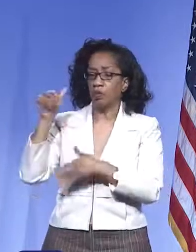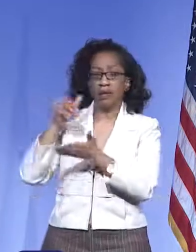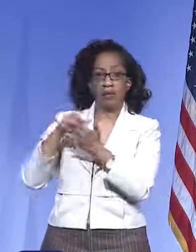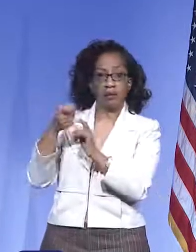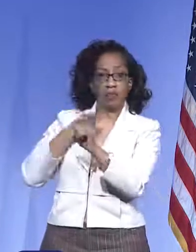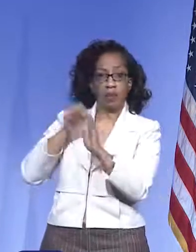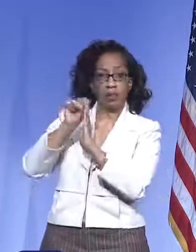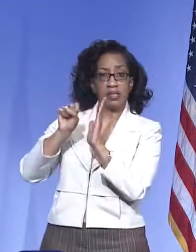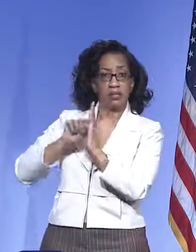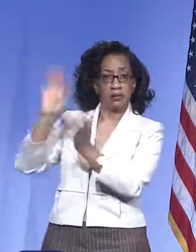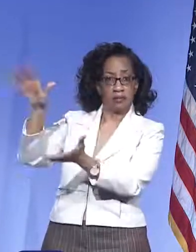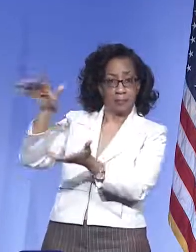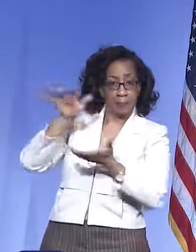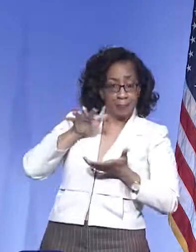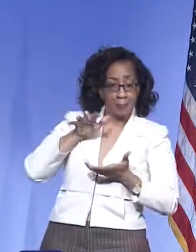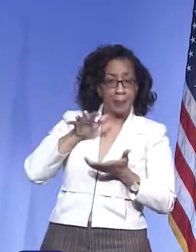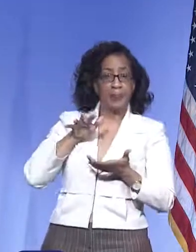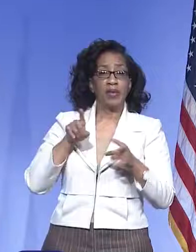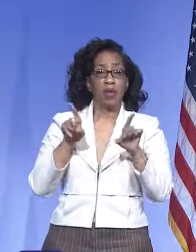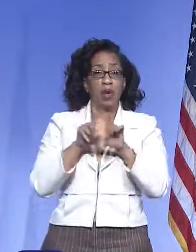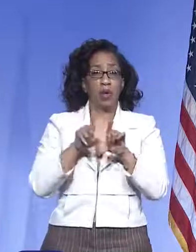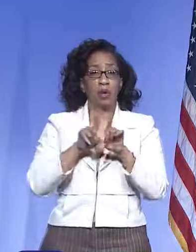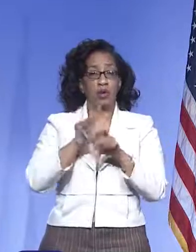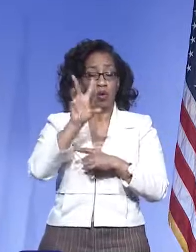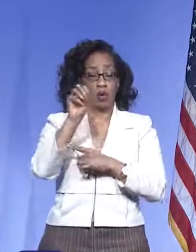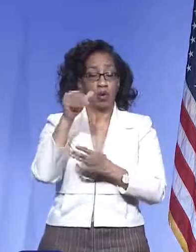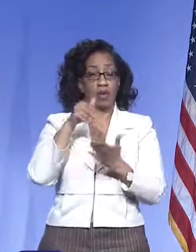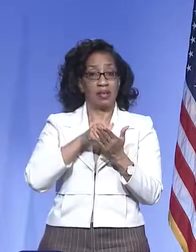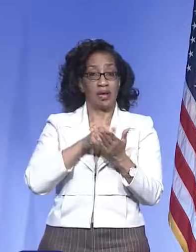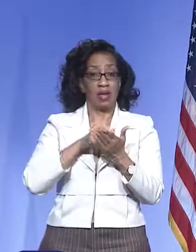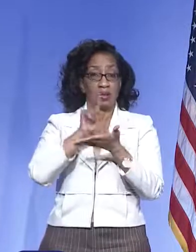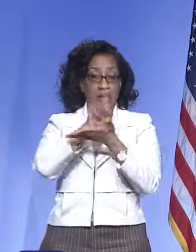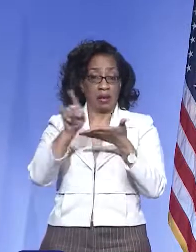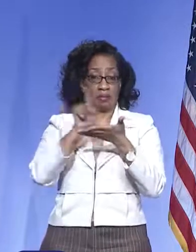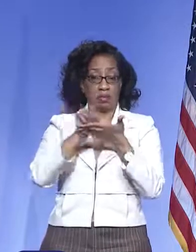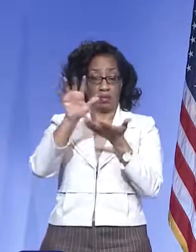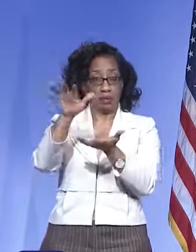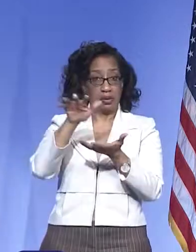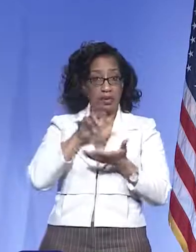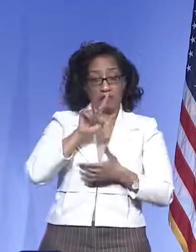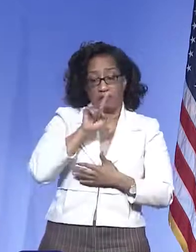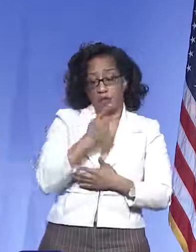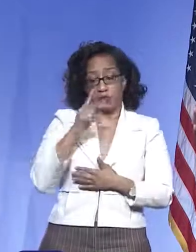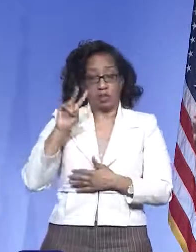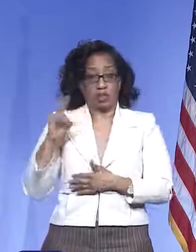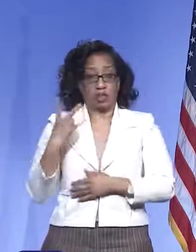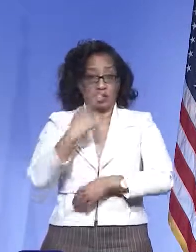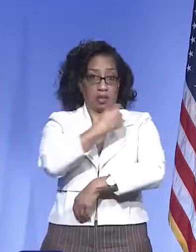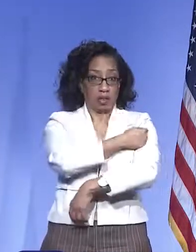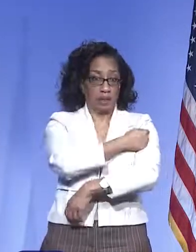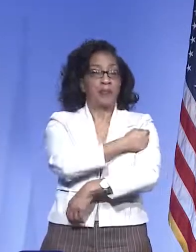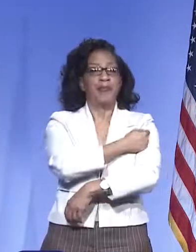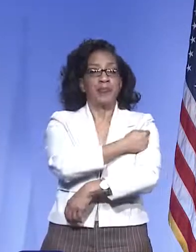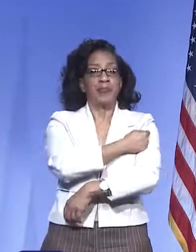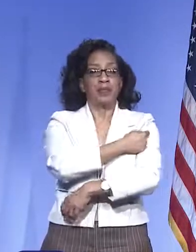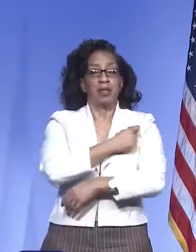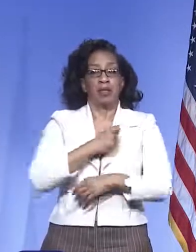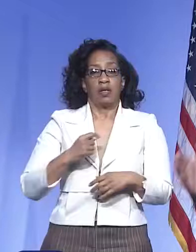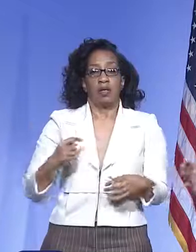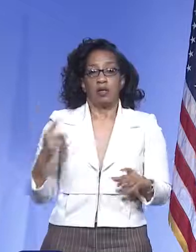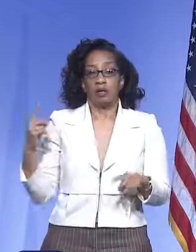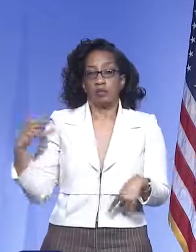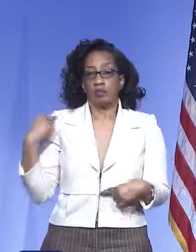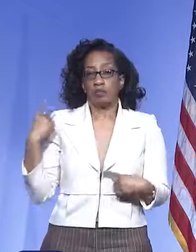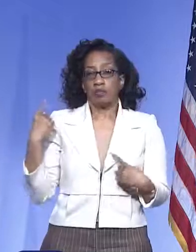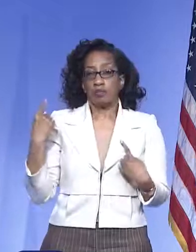state, plus that 30,000 that we receive each and every week, first and second doses. And that's what we have worked off to the point